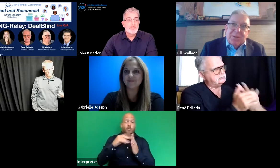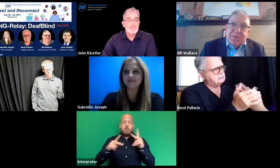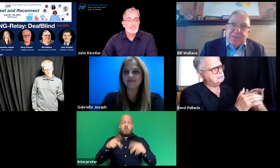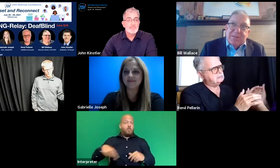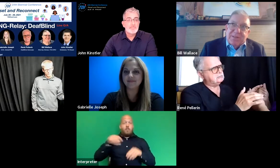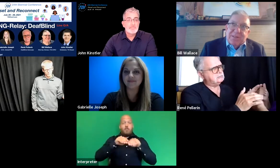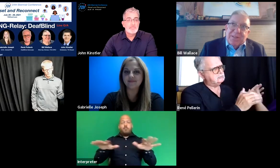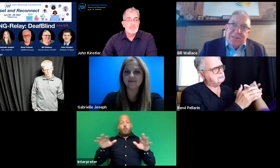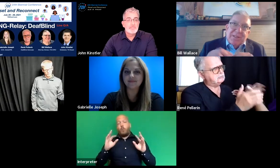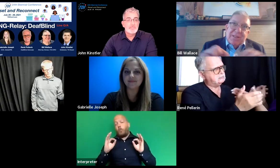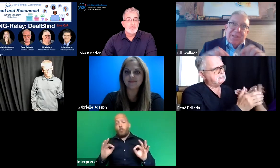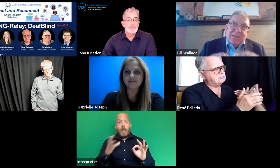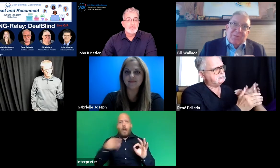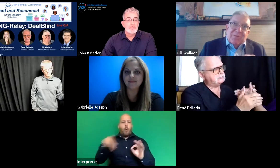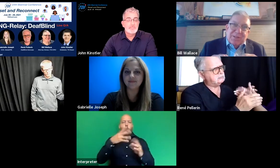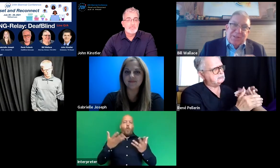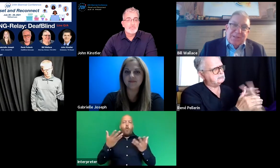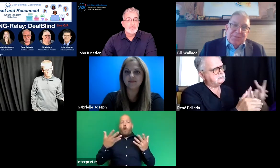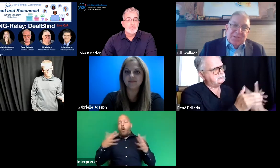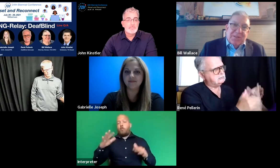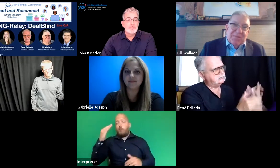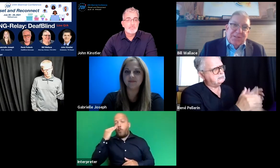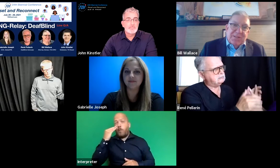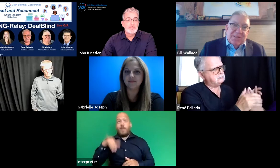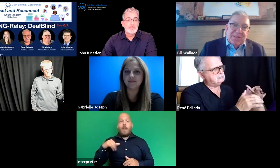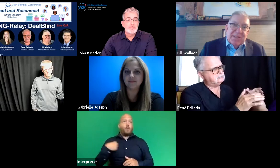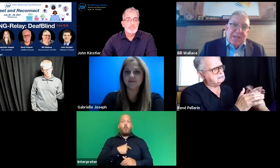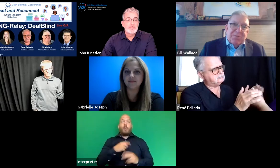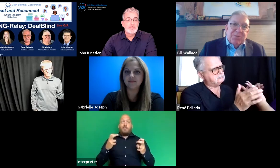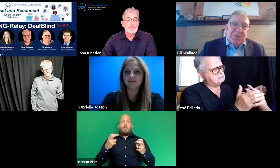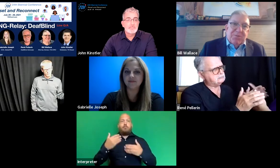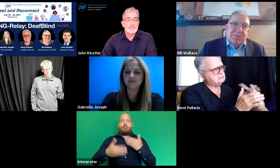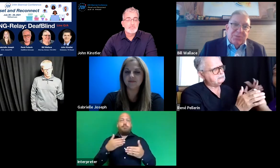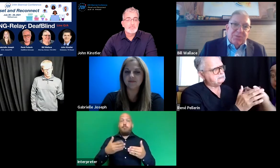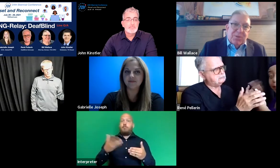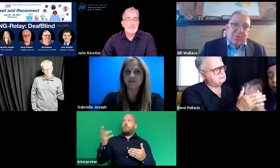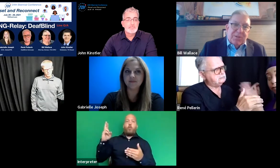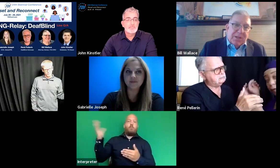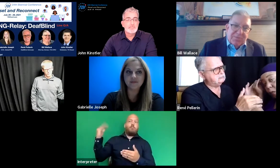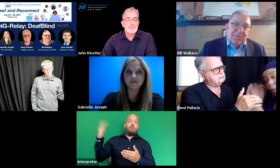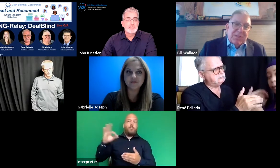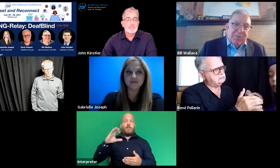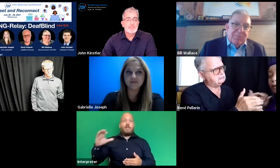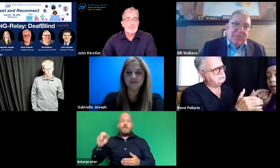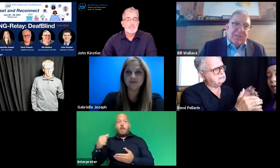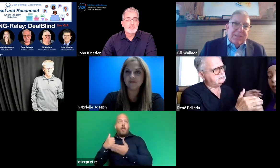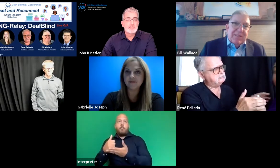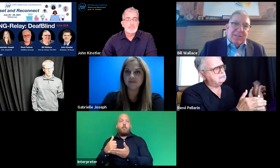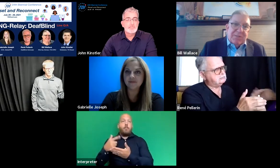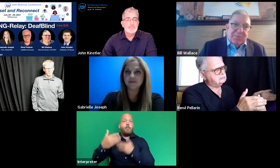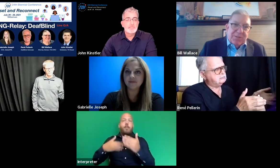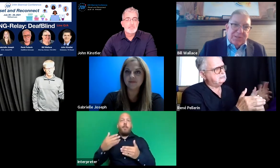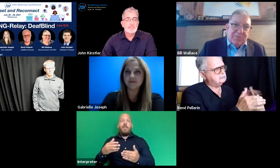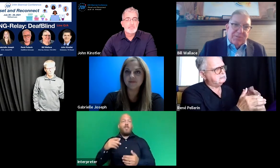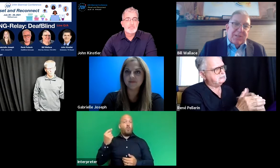this is totally the FCC funds it. The actual distribution of equipment and